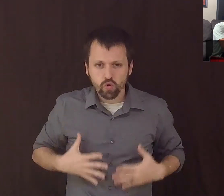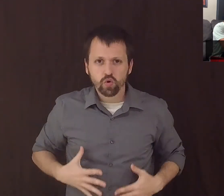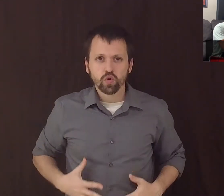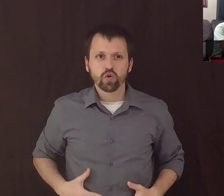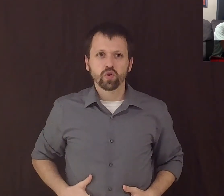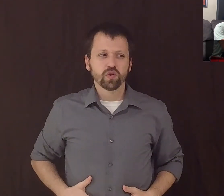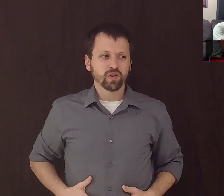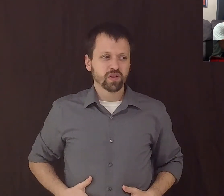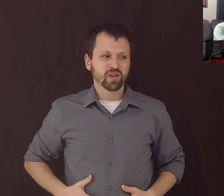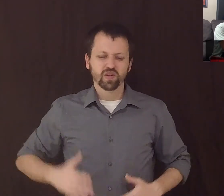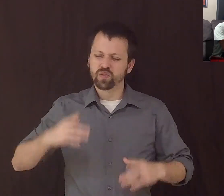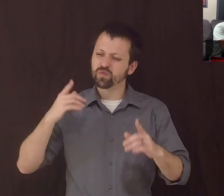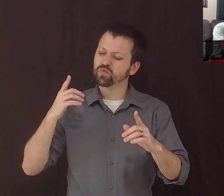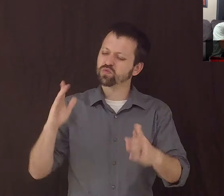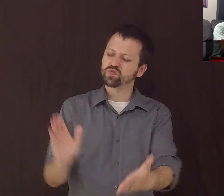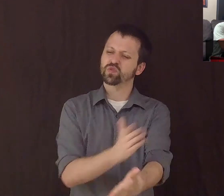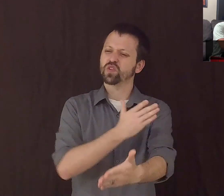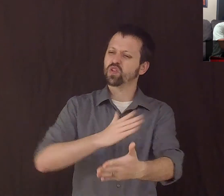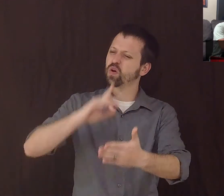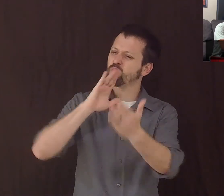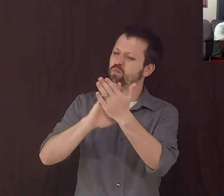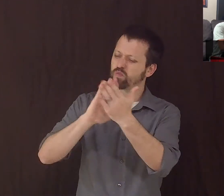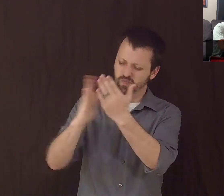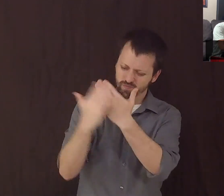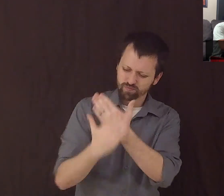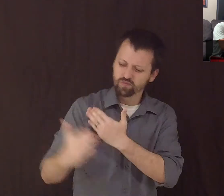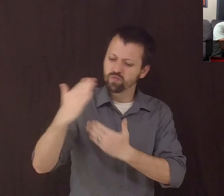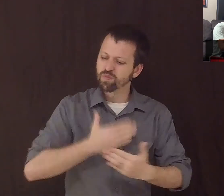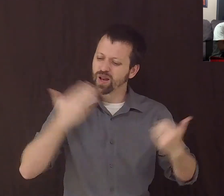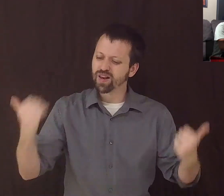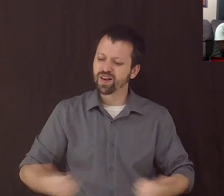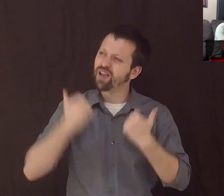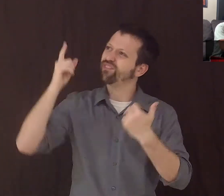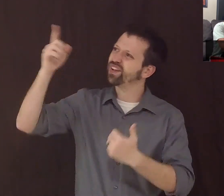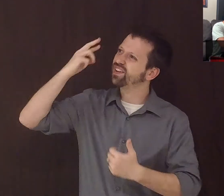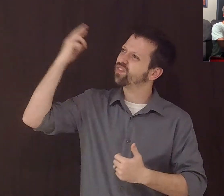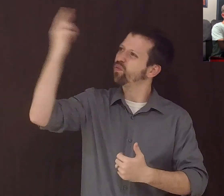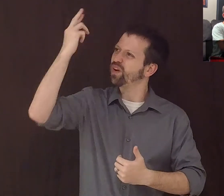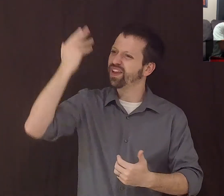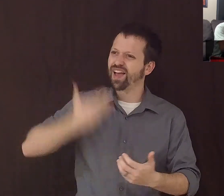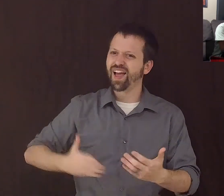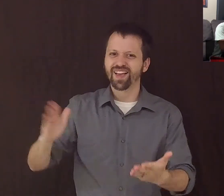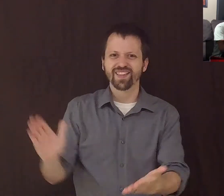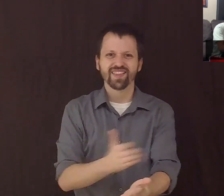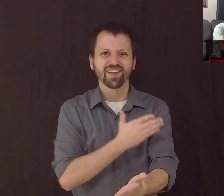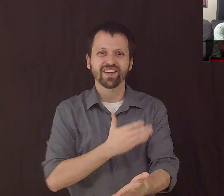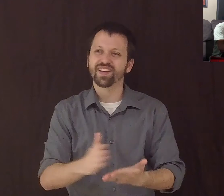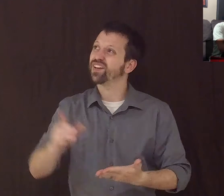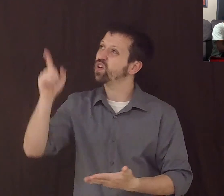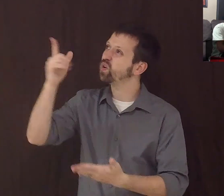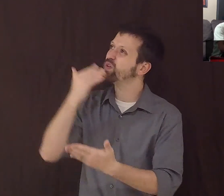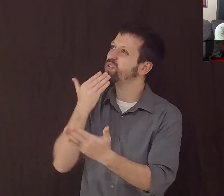veins, the anthem of my days, oh, is my song. Yes, you